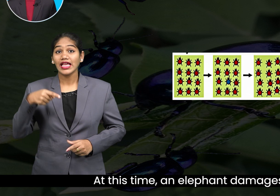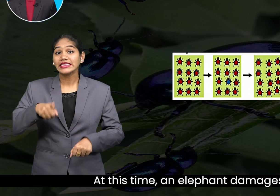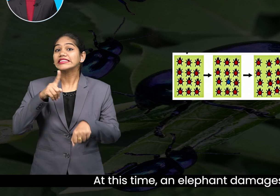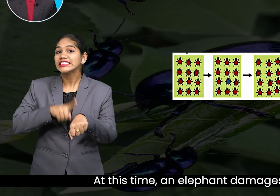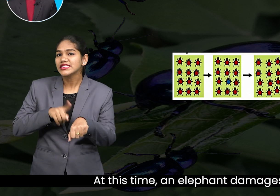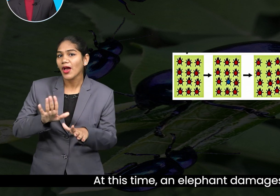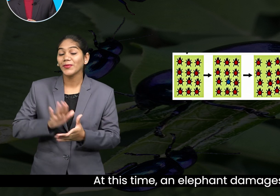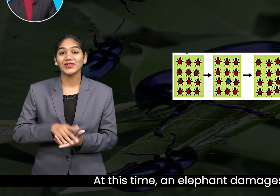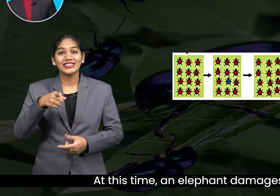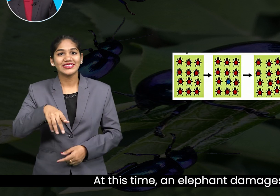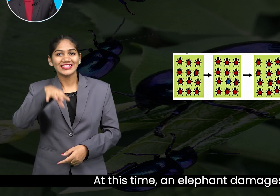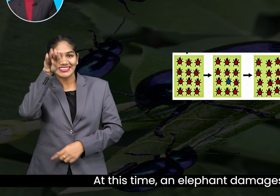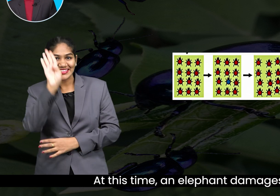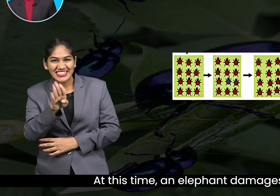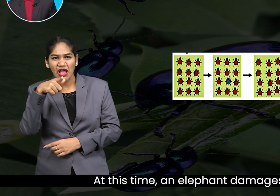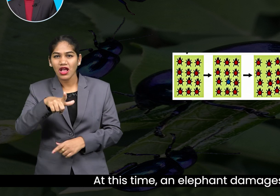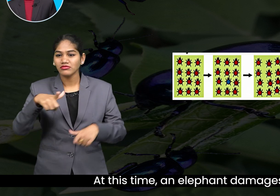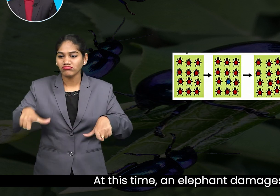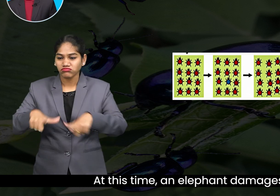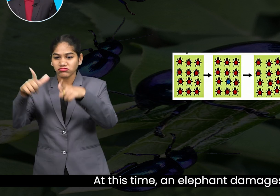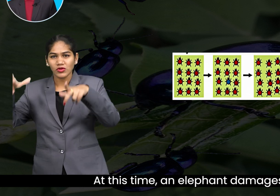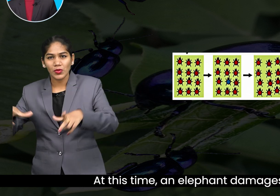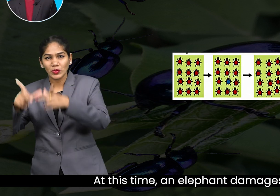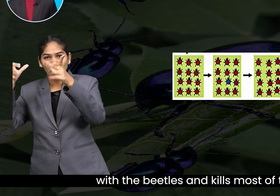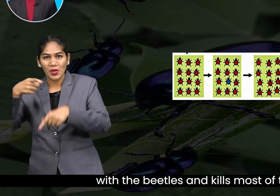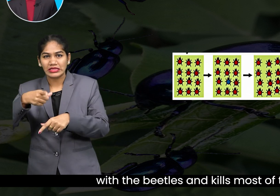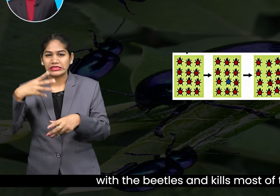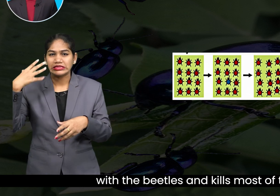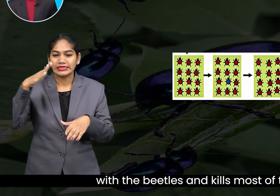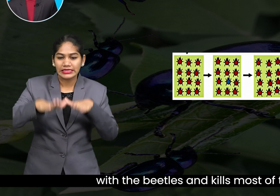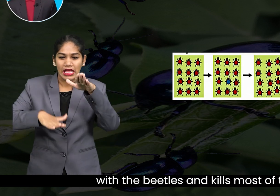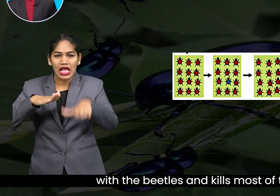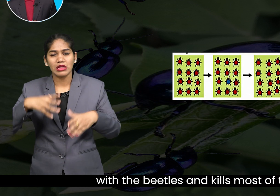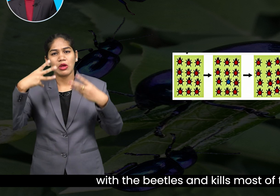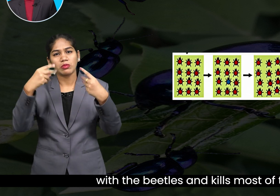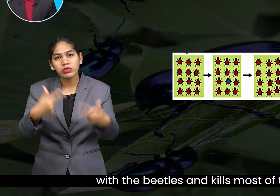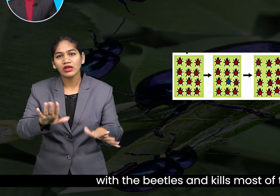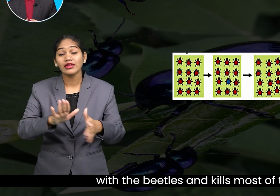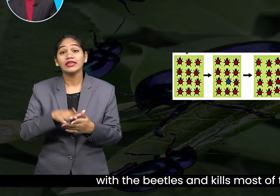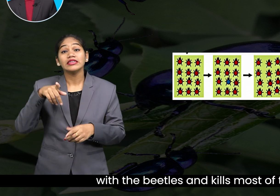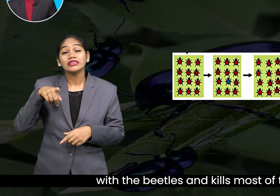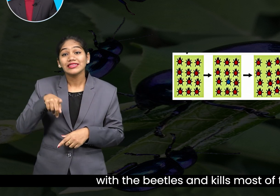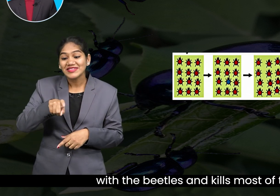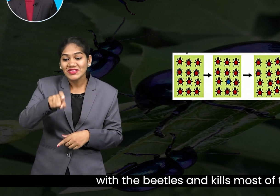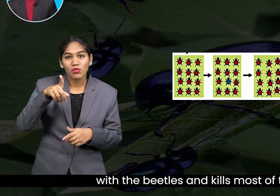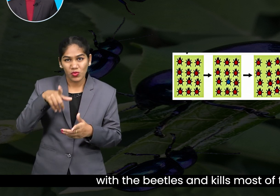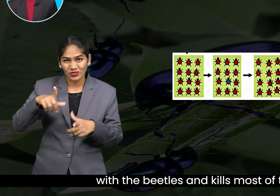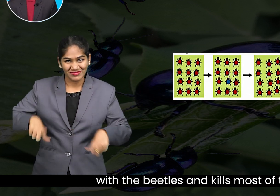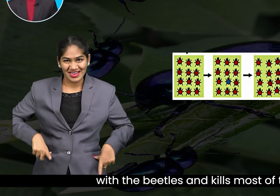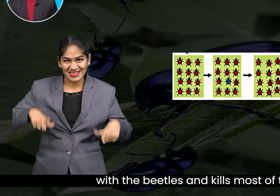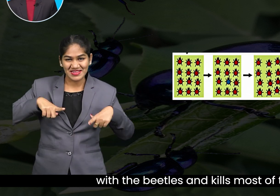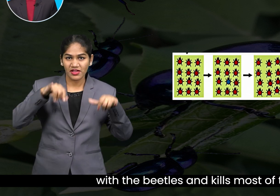At this time, an elephant damages the bushes with the beetles and kills most of the